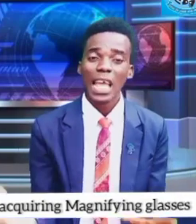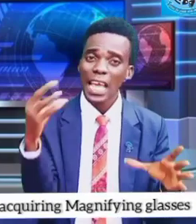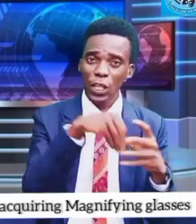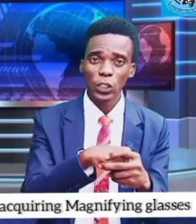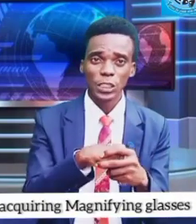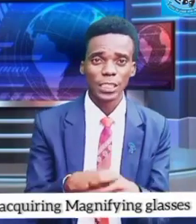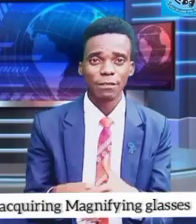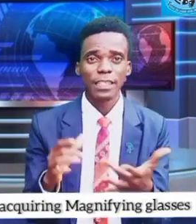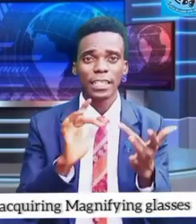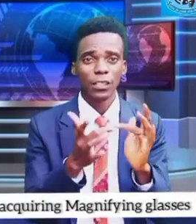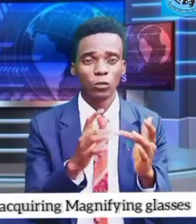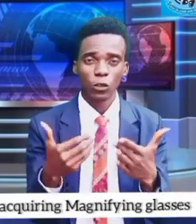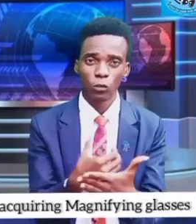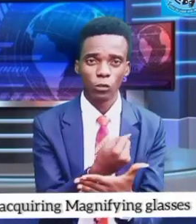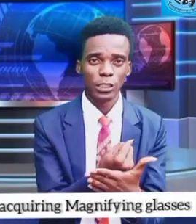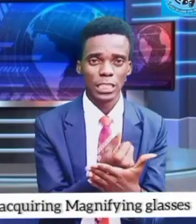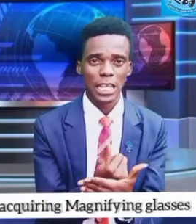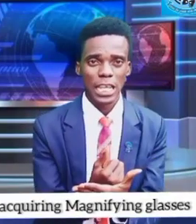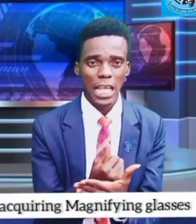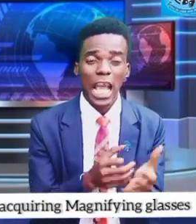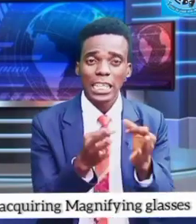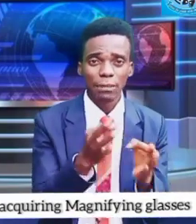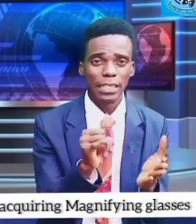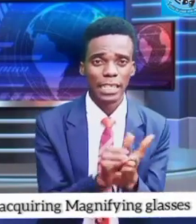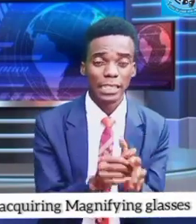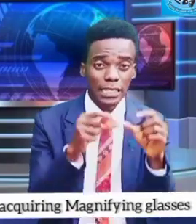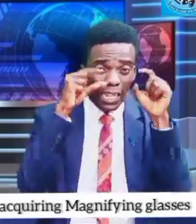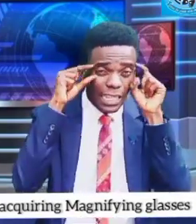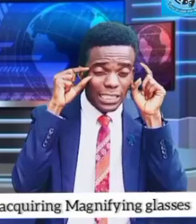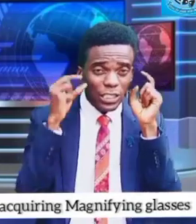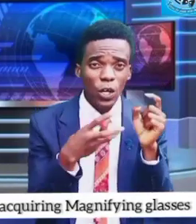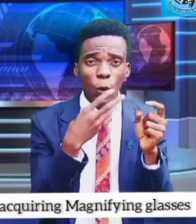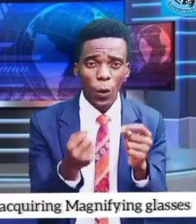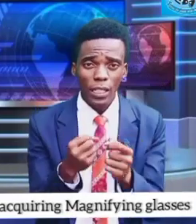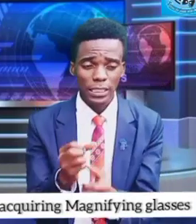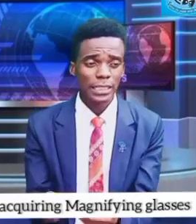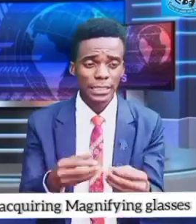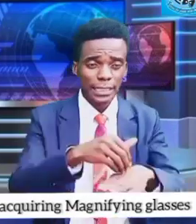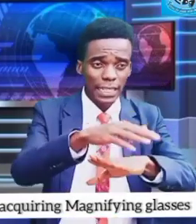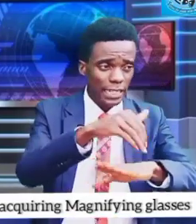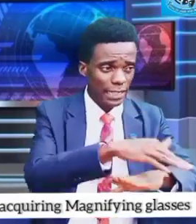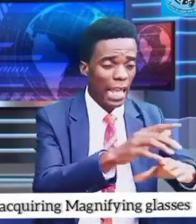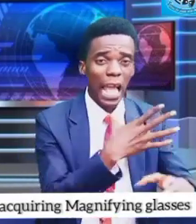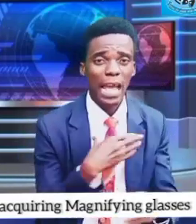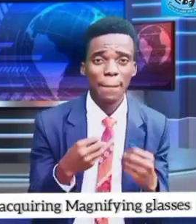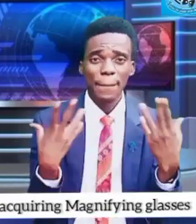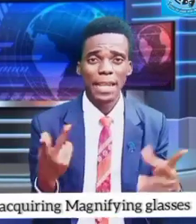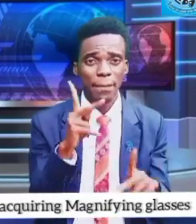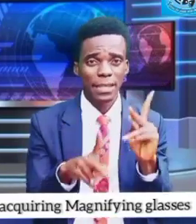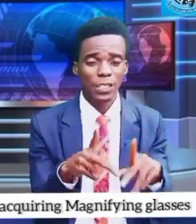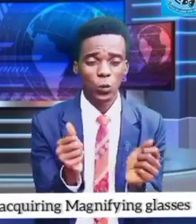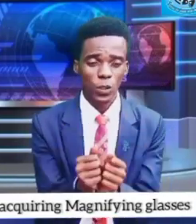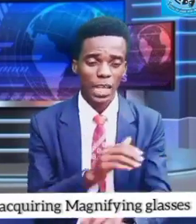Inclusive Network News gathers that the magnifying glasses were effectively deployed and many persons with